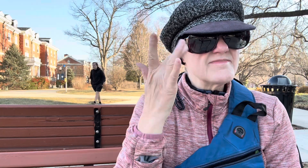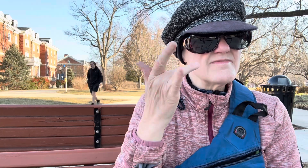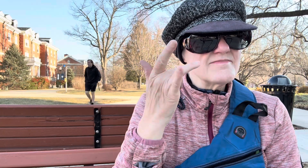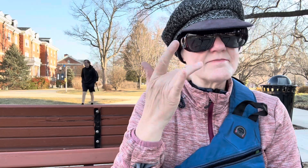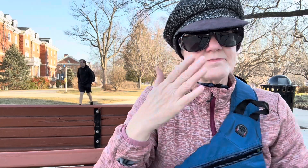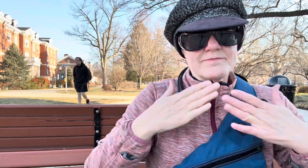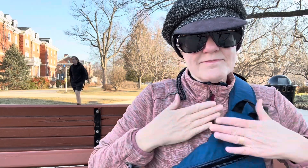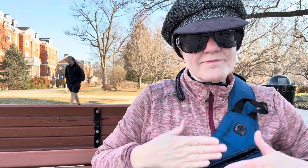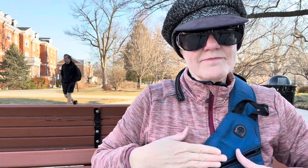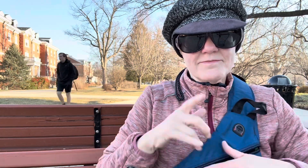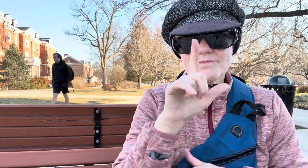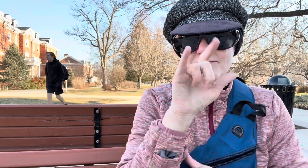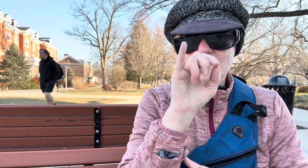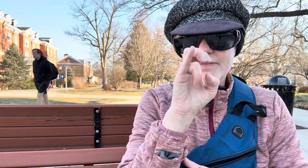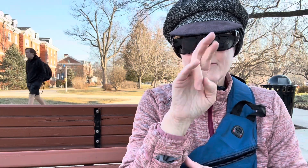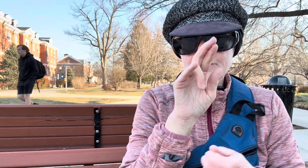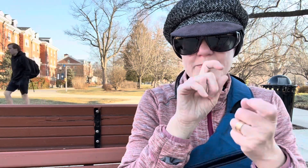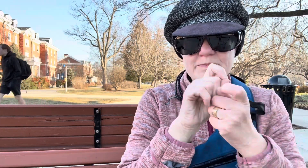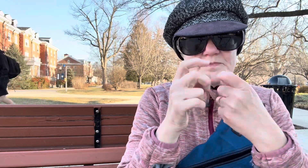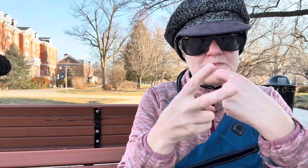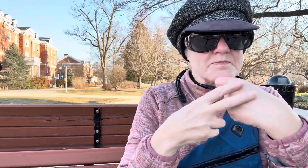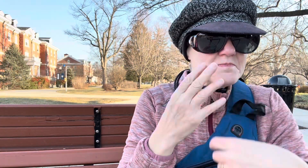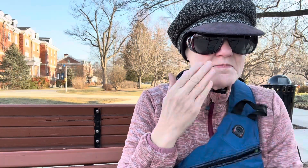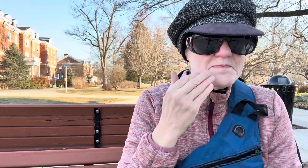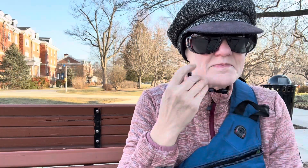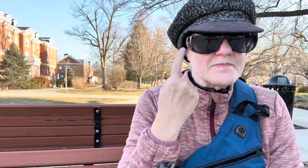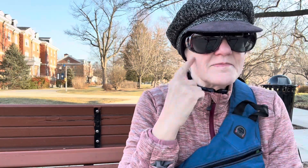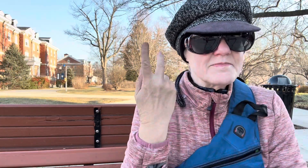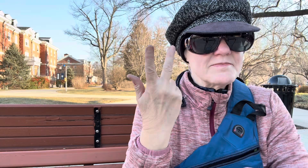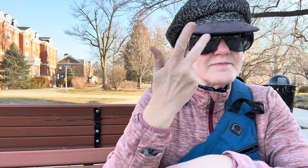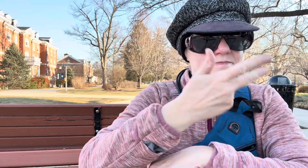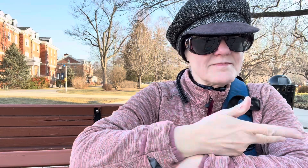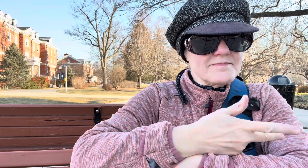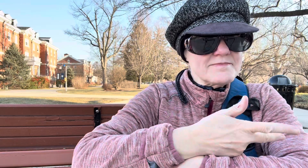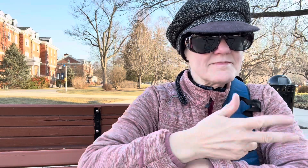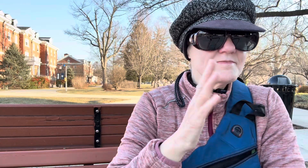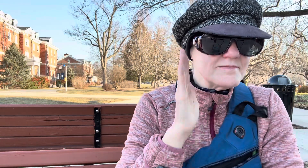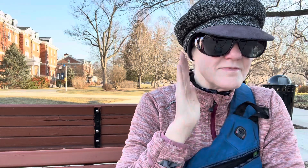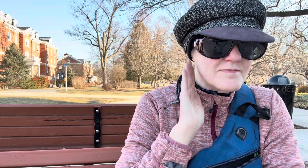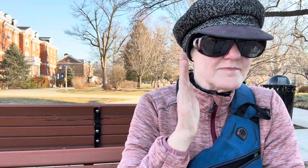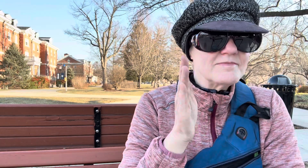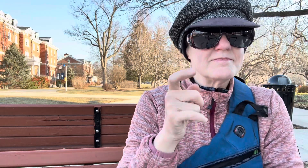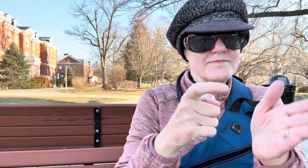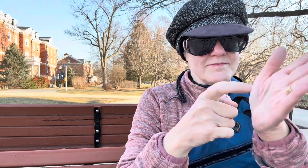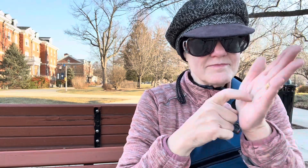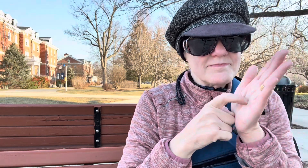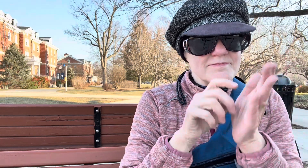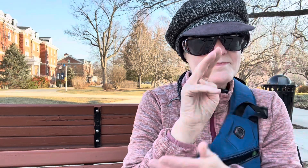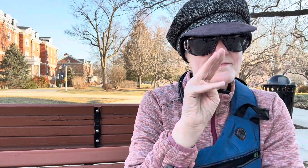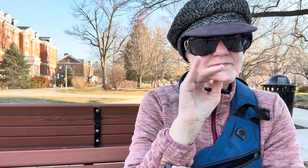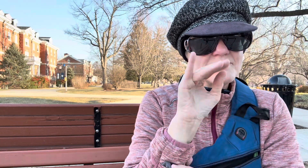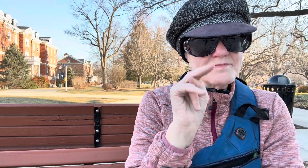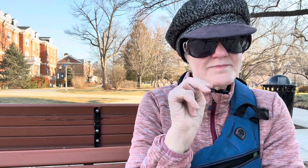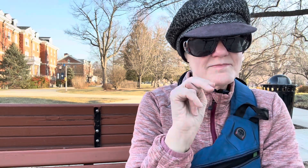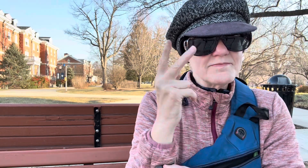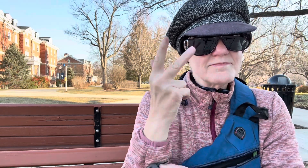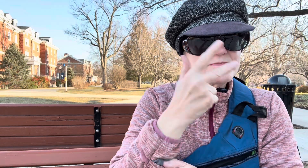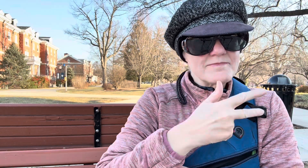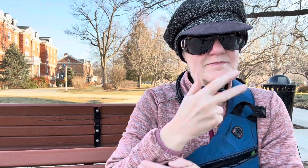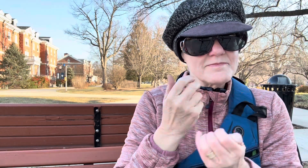still high, you're going to wonder why. It's because your liver is going to store sugar for 3 days. And it's going to take